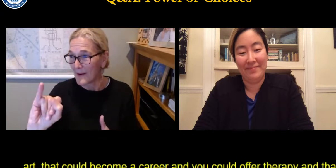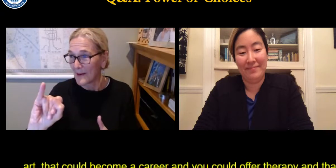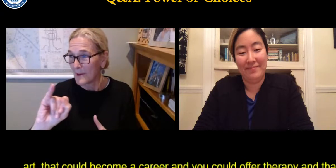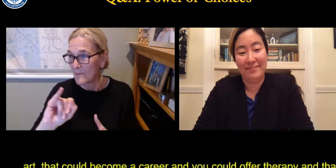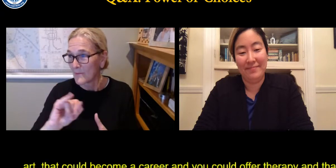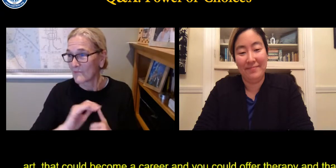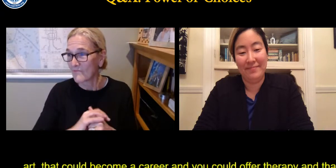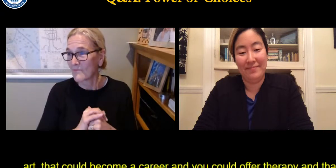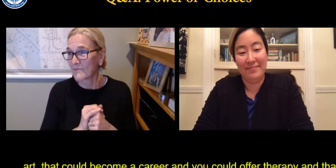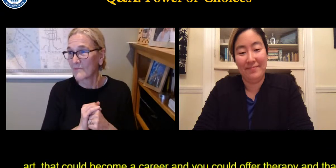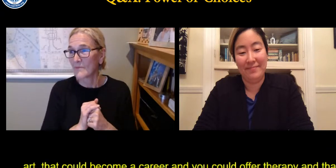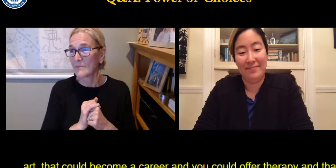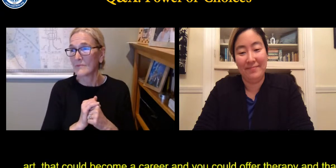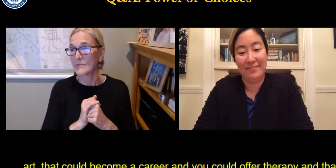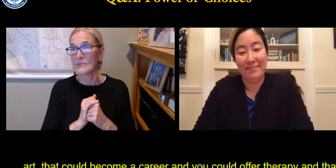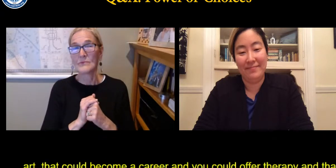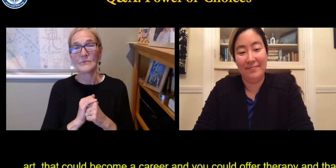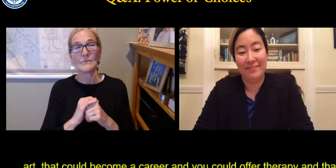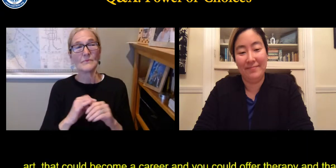by thanking,